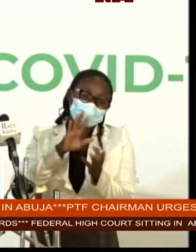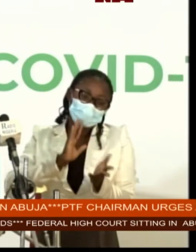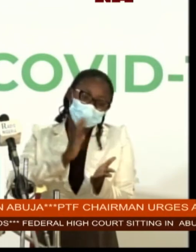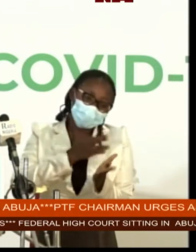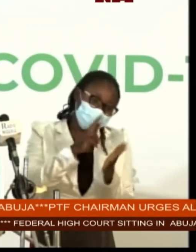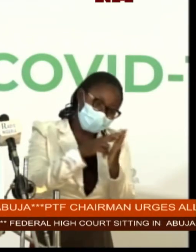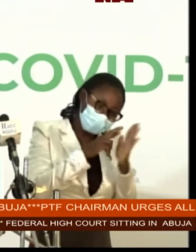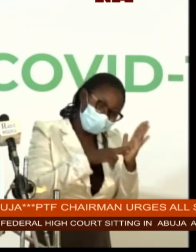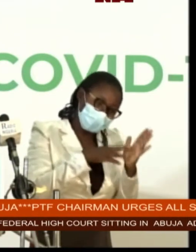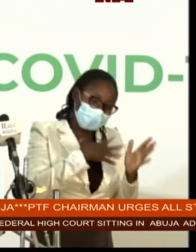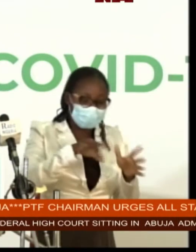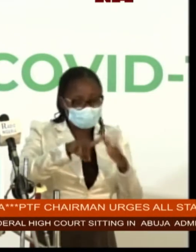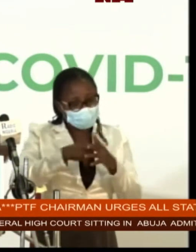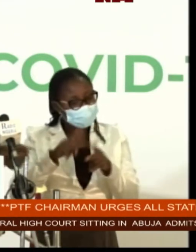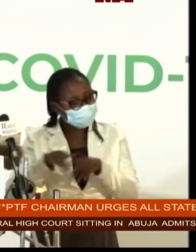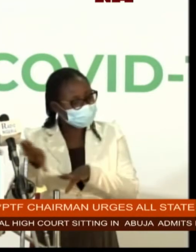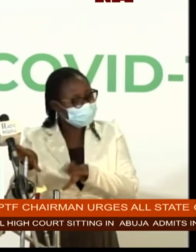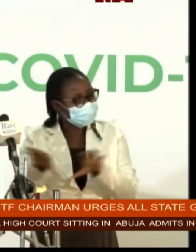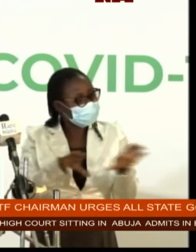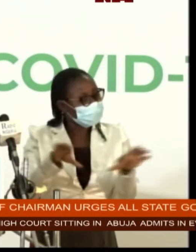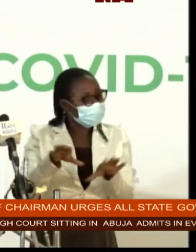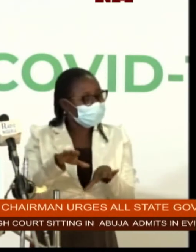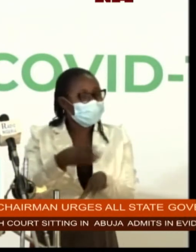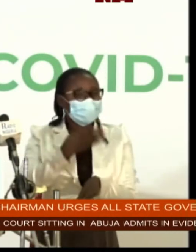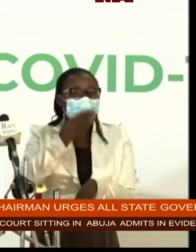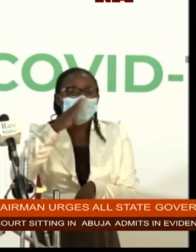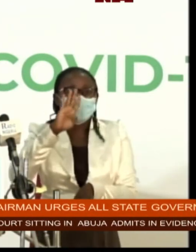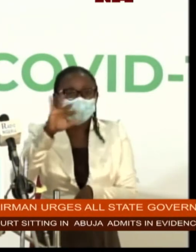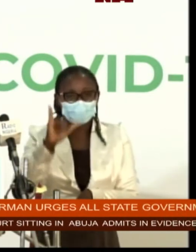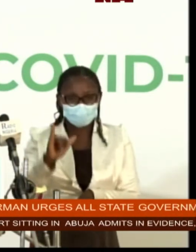behave in an irresponsible and reckless manner.